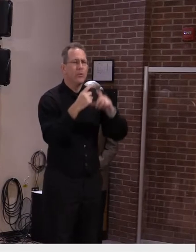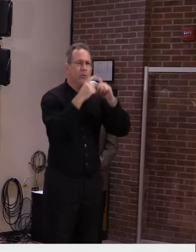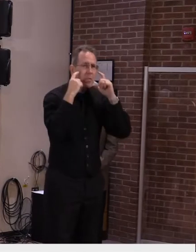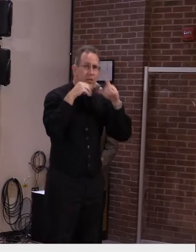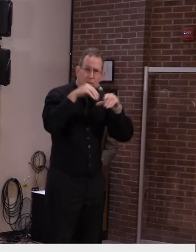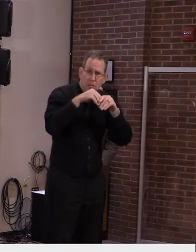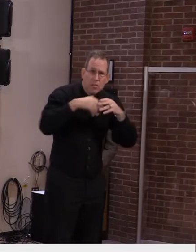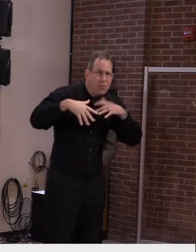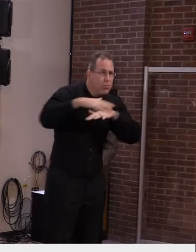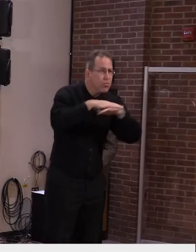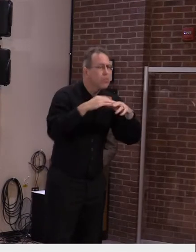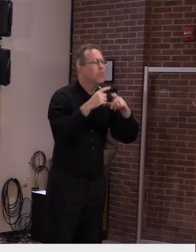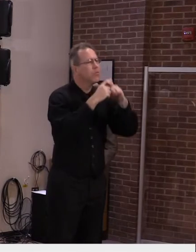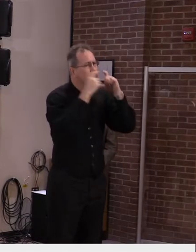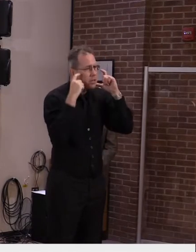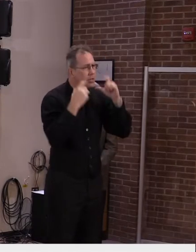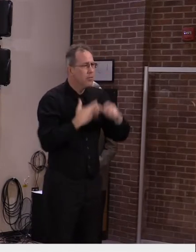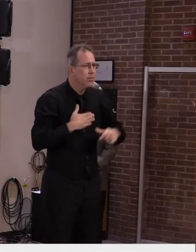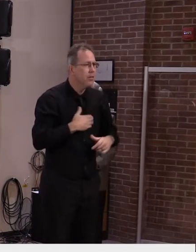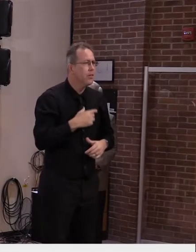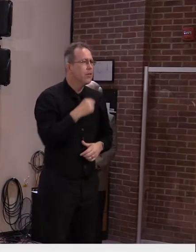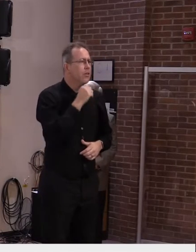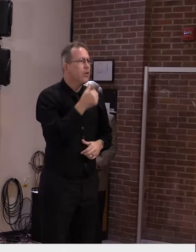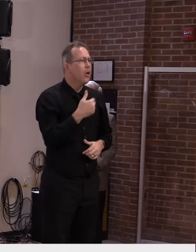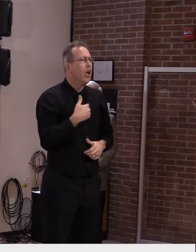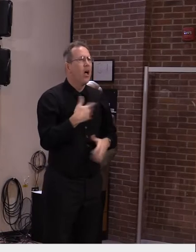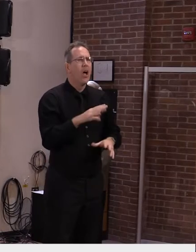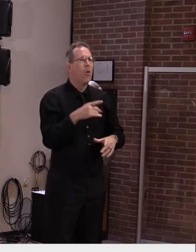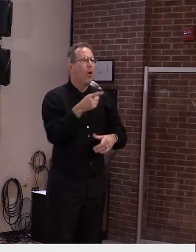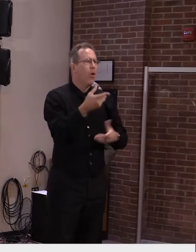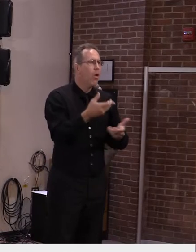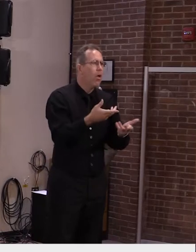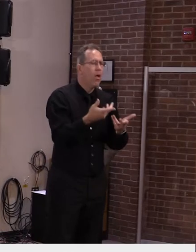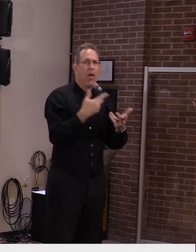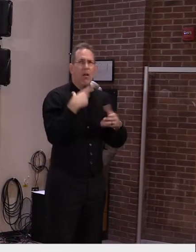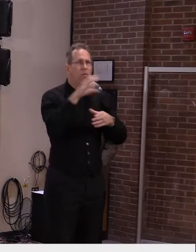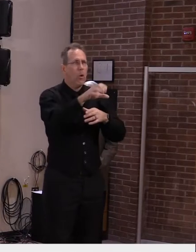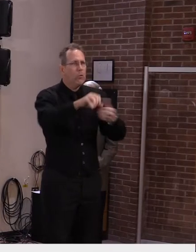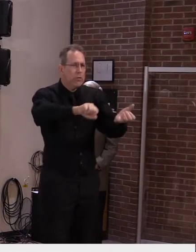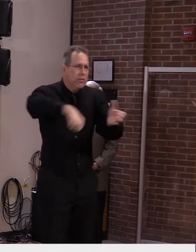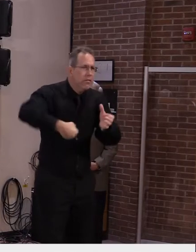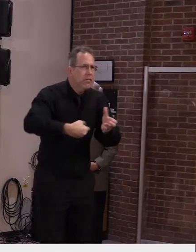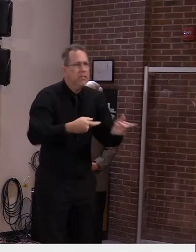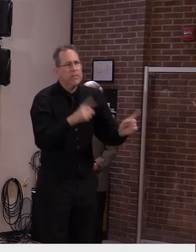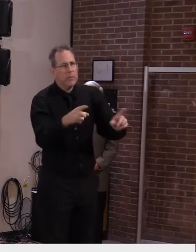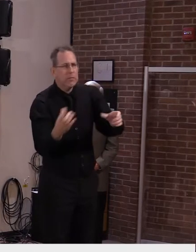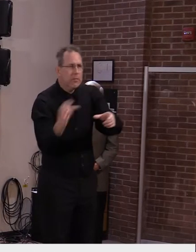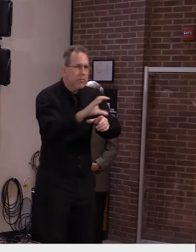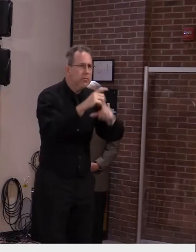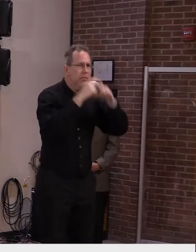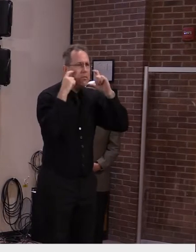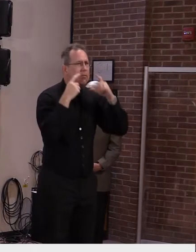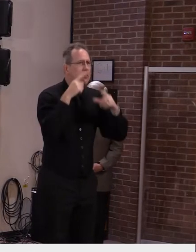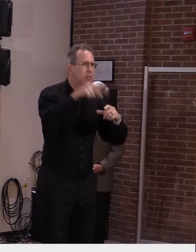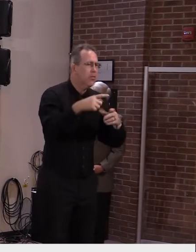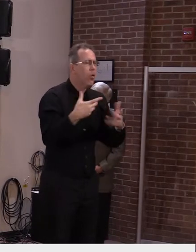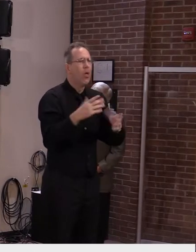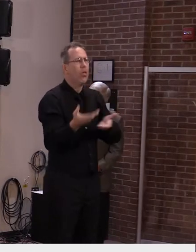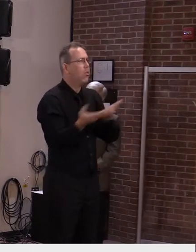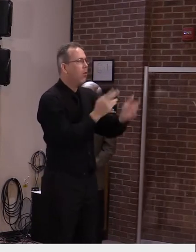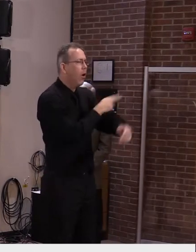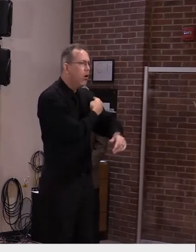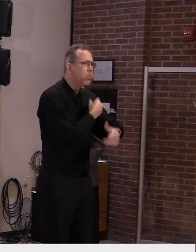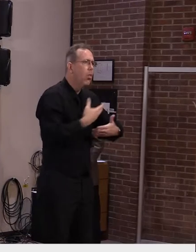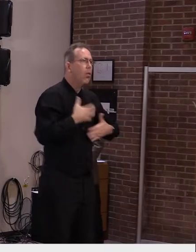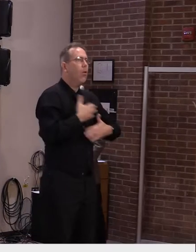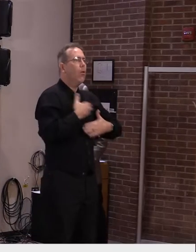the division between making it mandated and not. It really should be an issue of